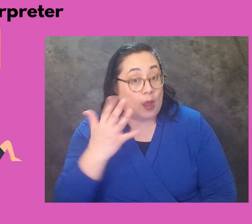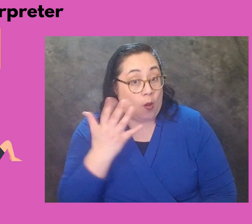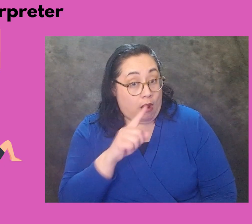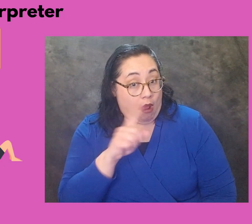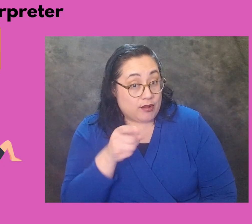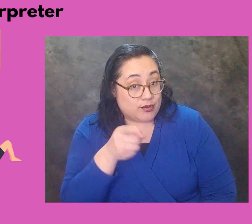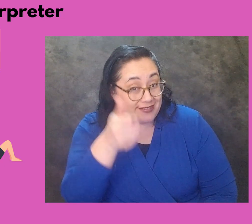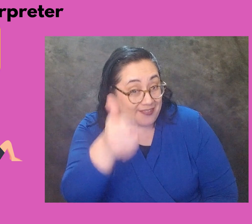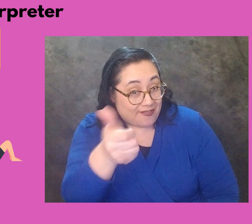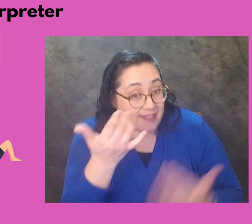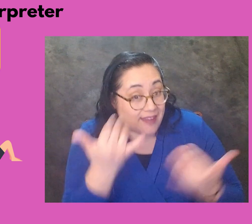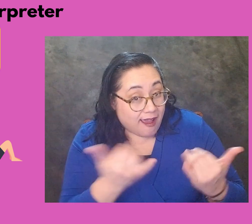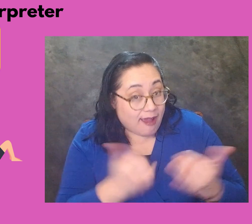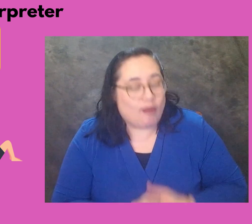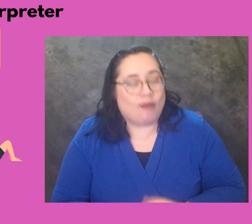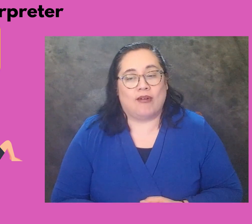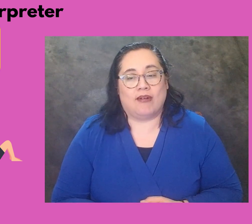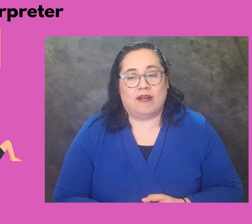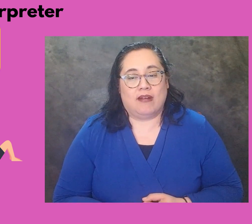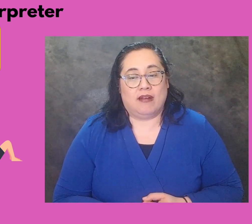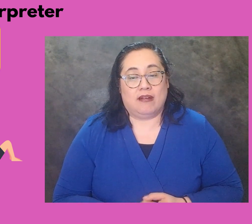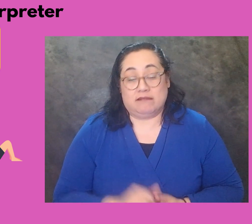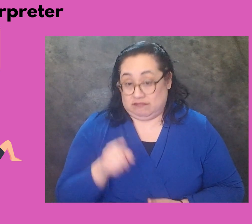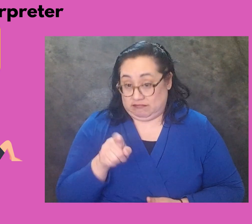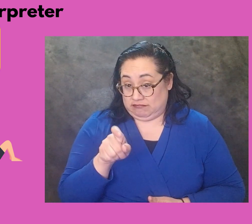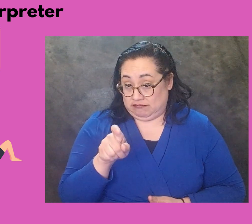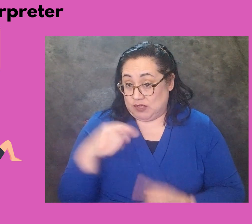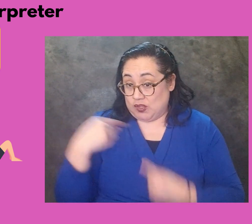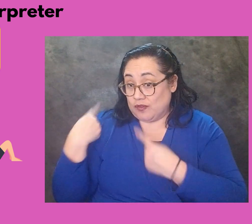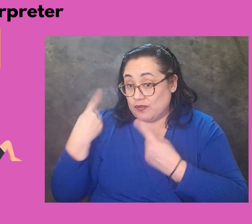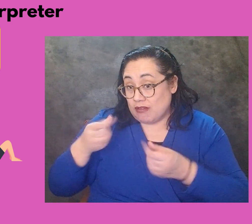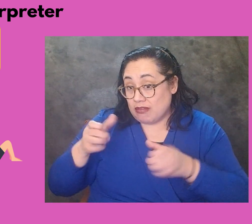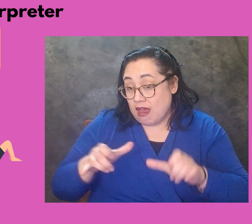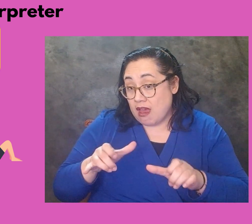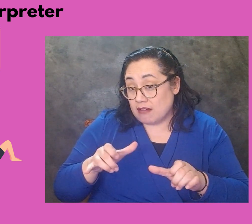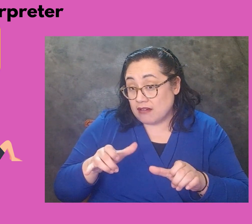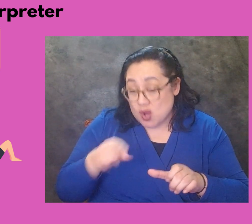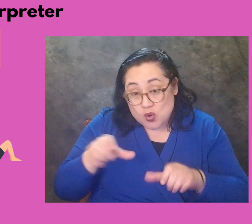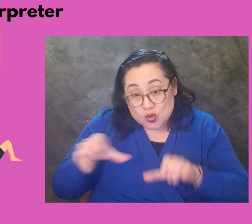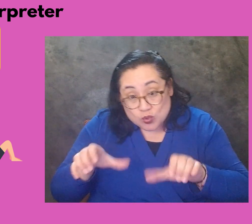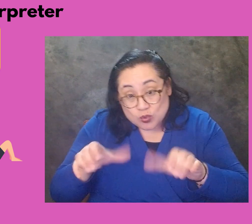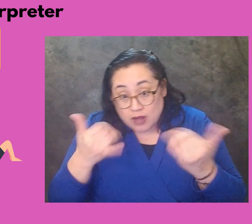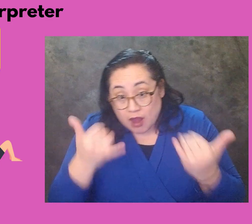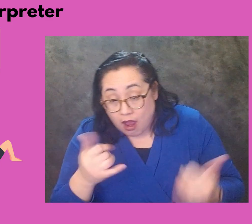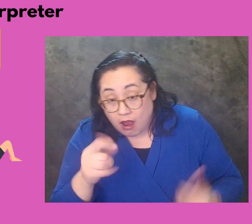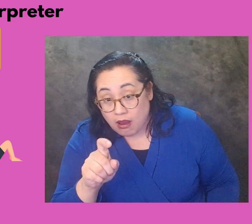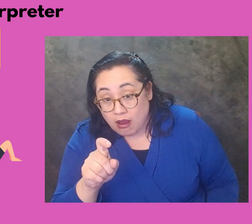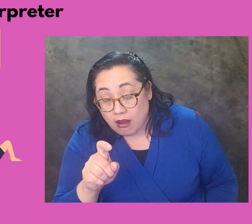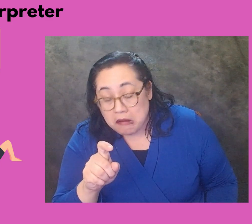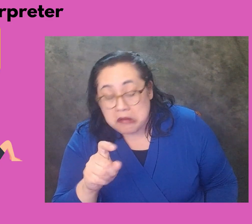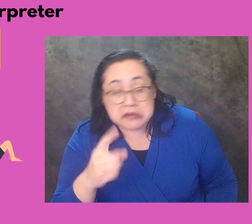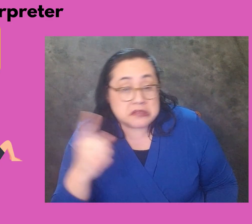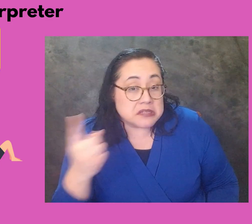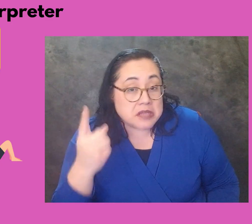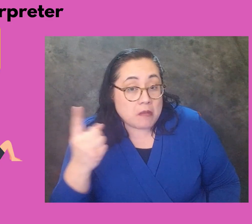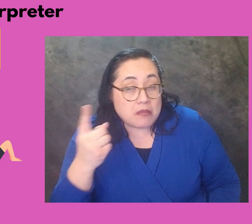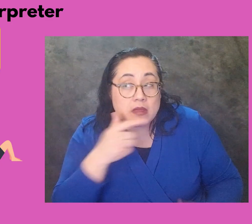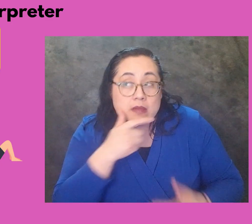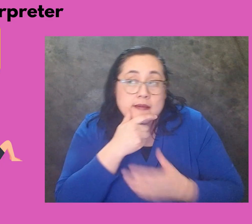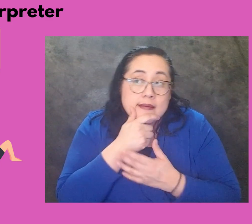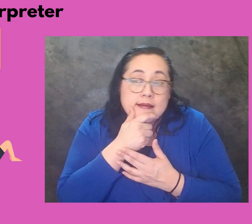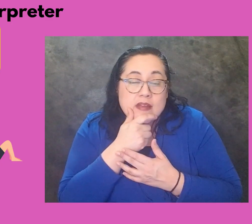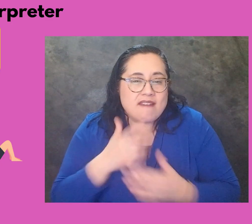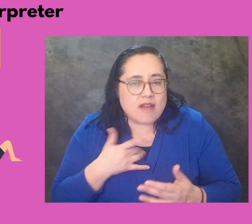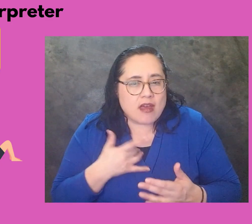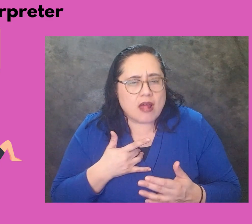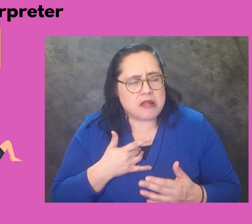So I want you to ask yourself, so far, have you been doing that to date? This may be something